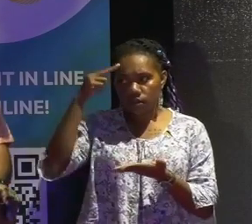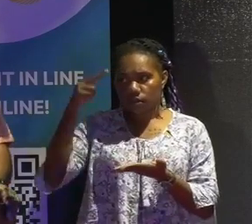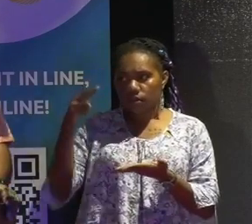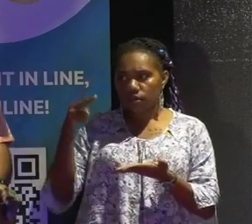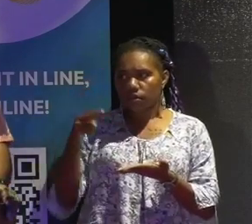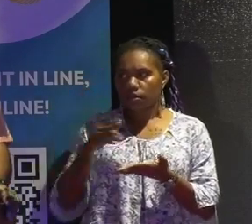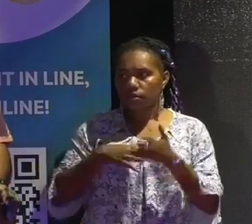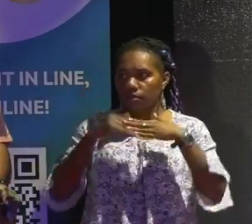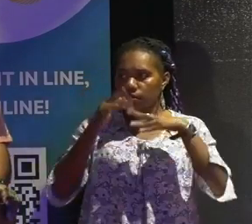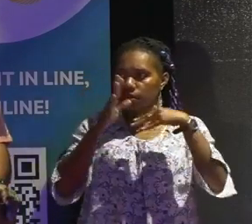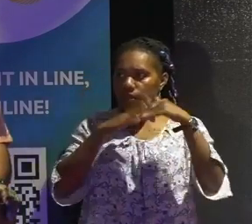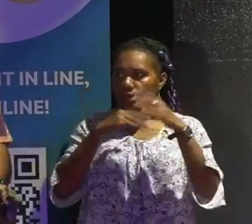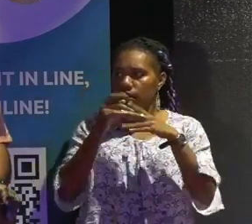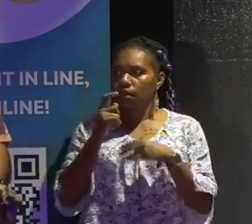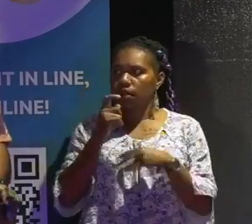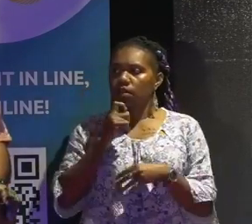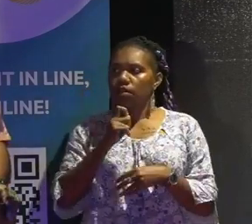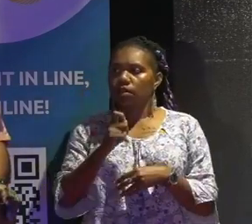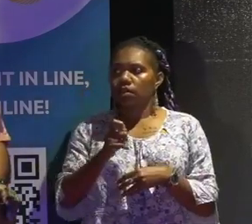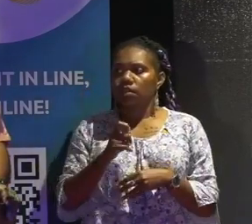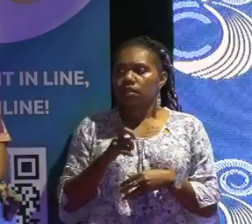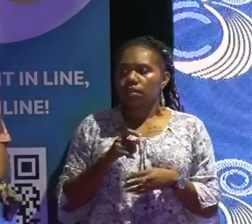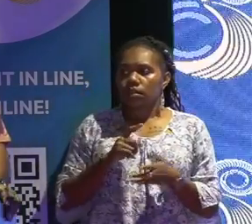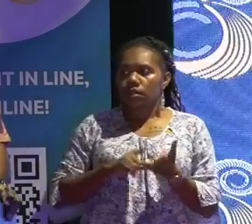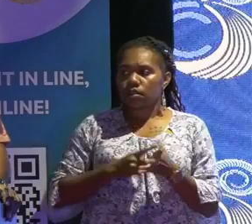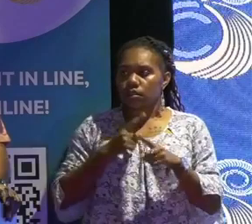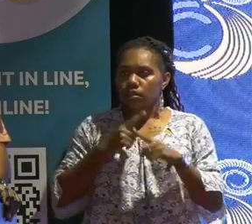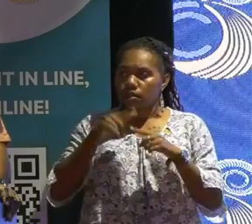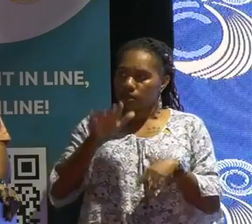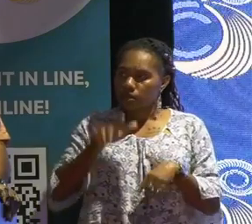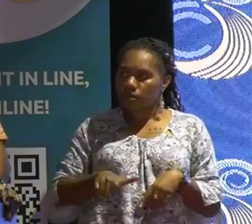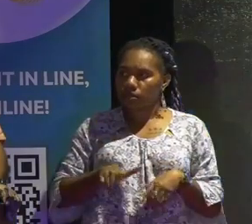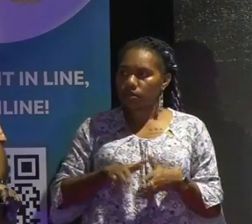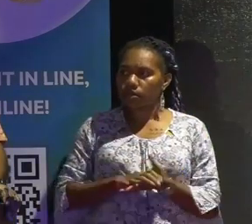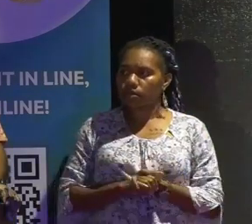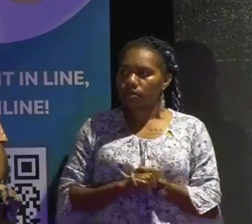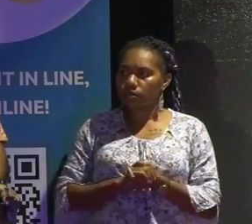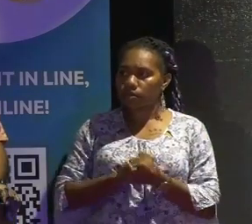lowered, everyone will be happy, as well as the tax office.